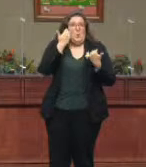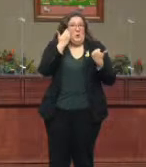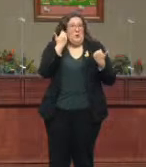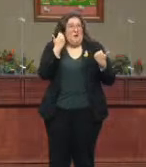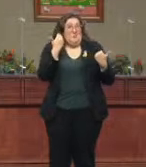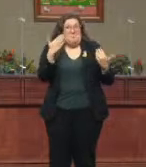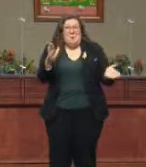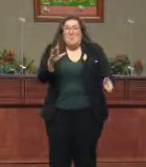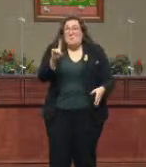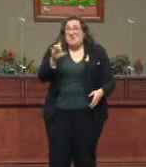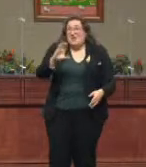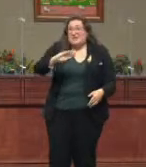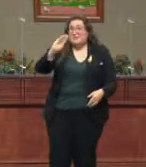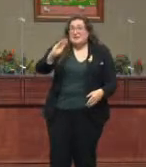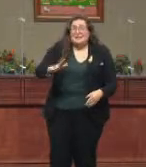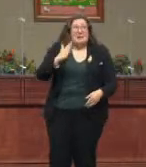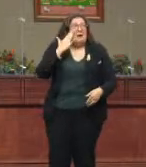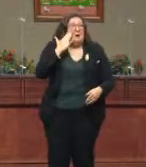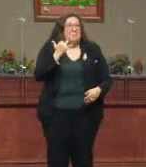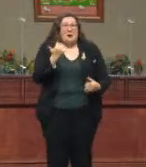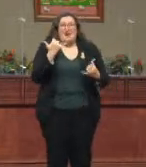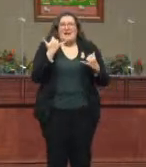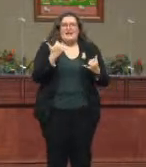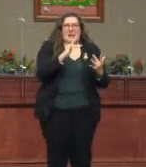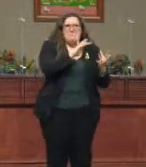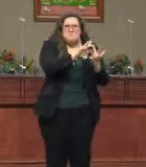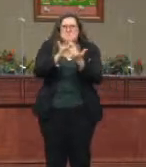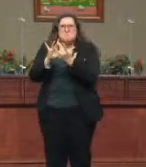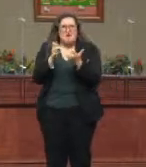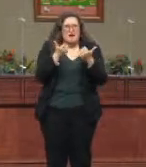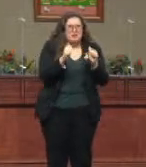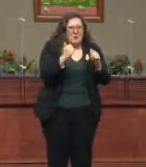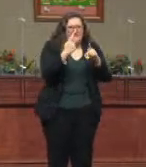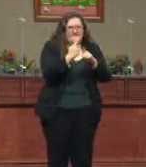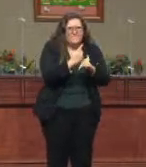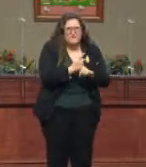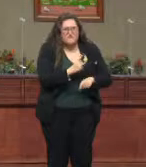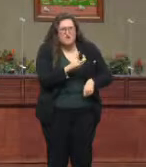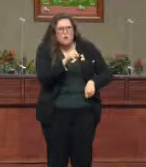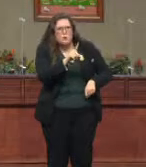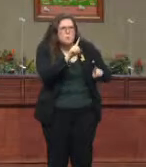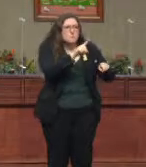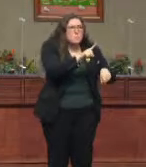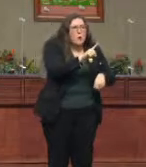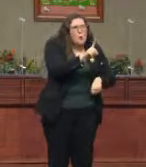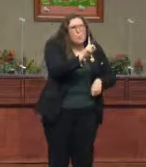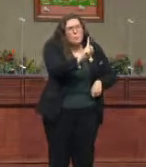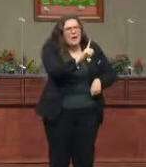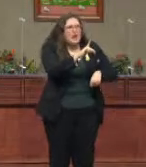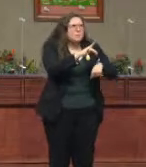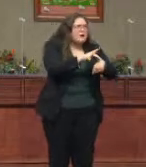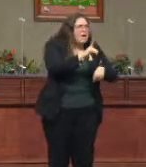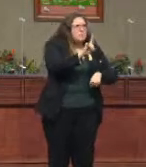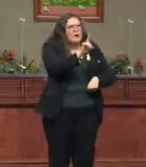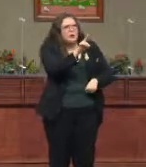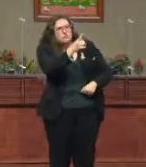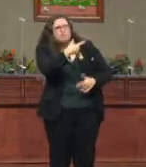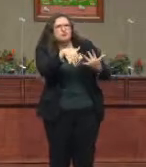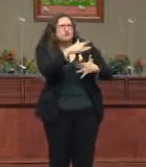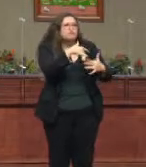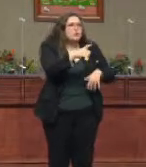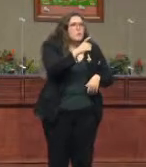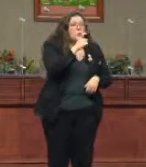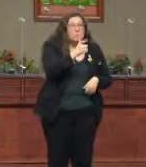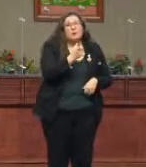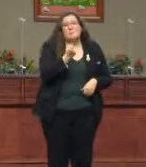as we are interviewing individuals, but it probably will go up even a little bit higher in the younger segment